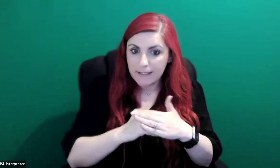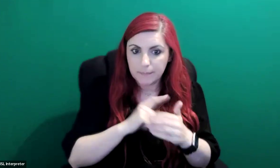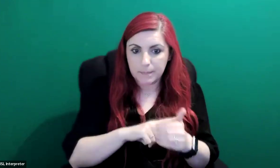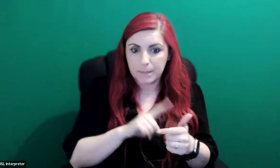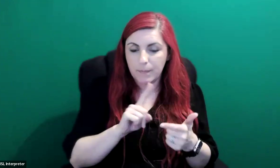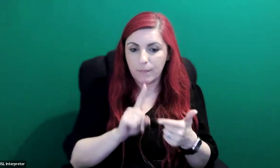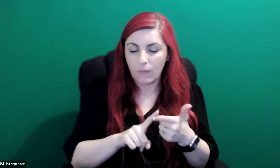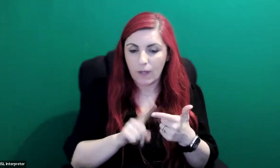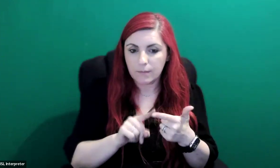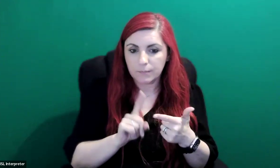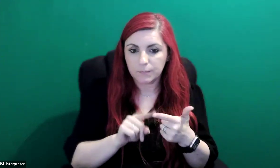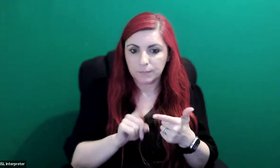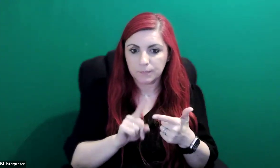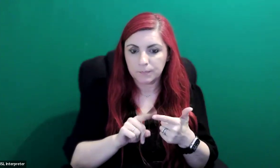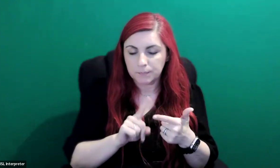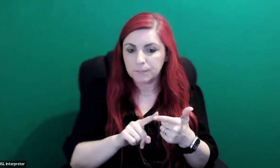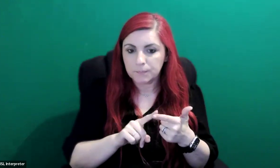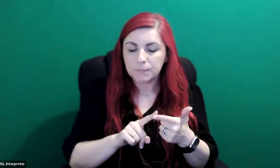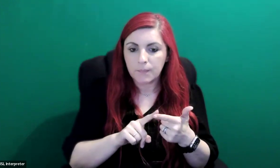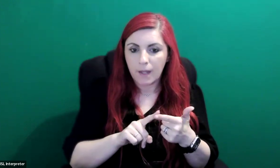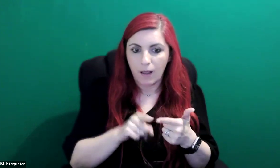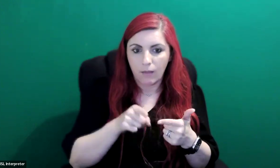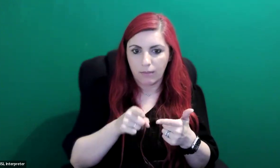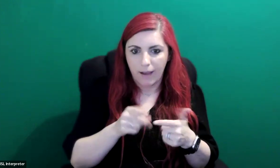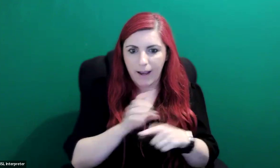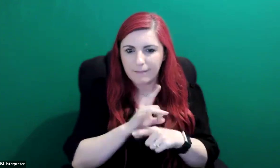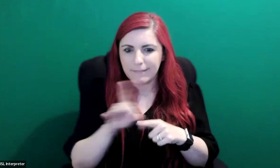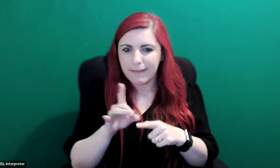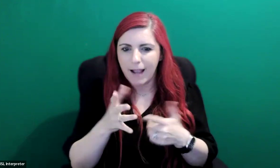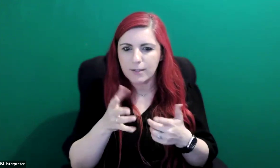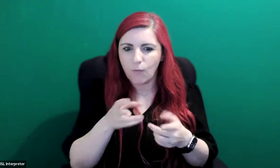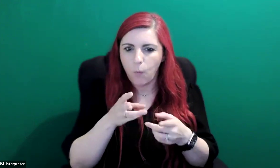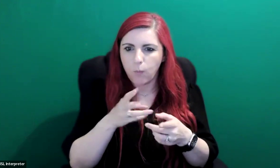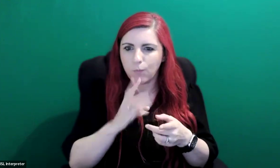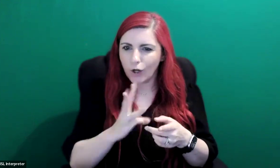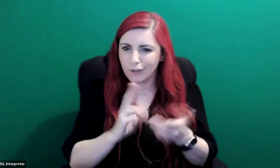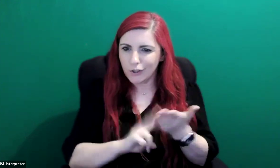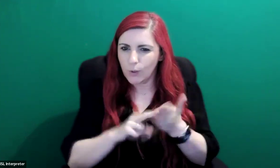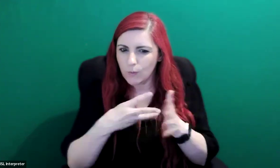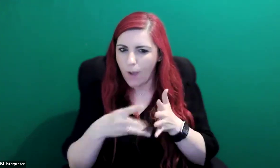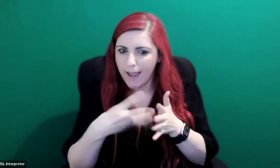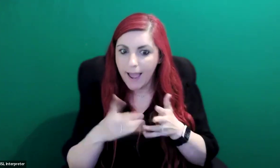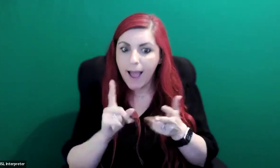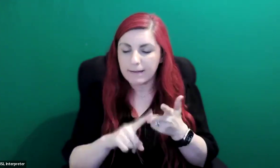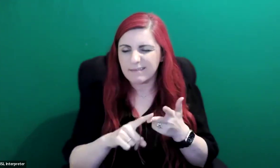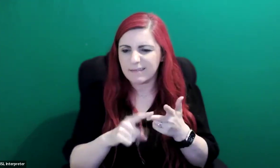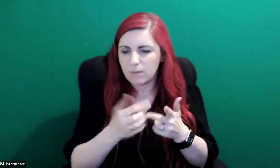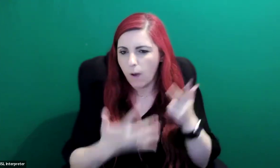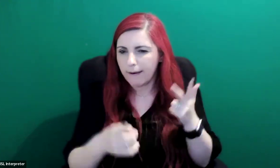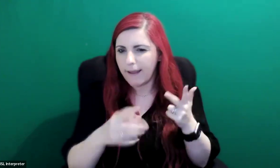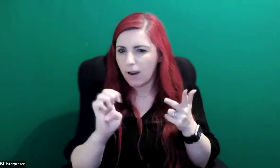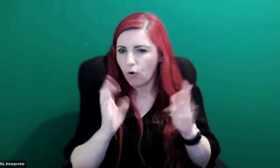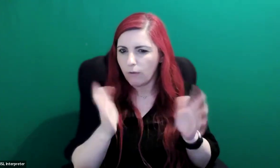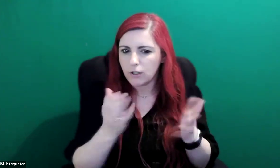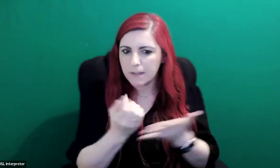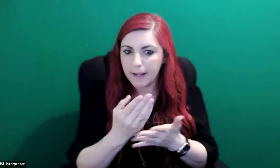word software you have to use, and so on. What is also very important is that the report or